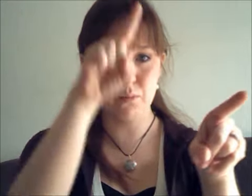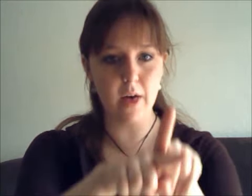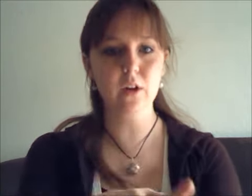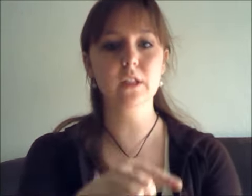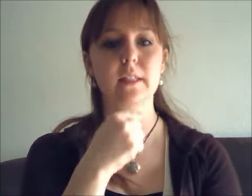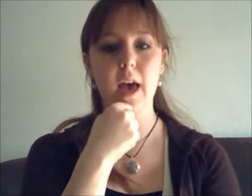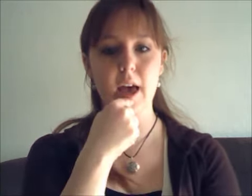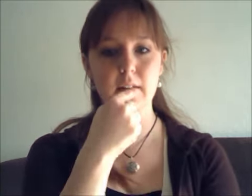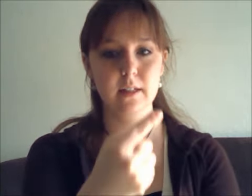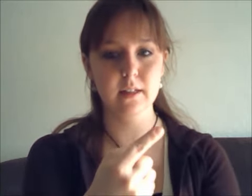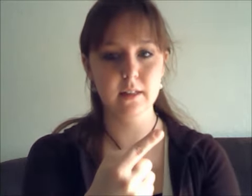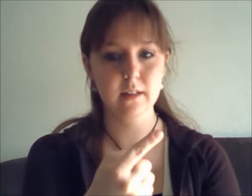brother said